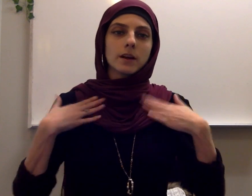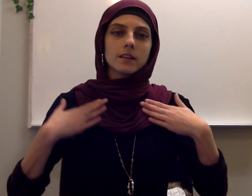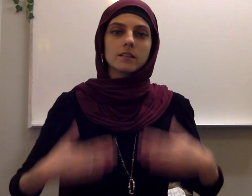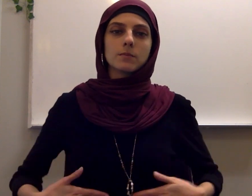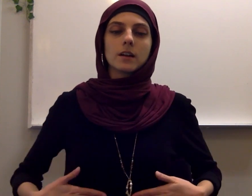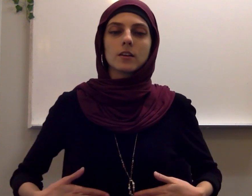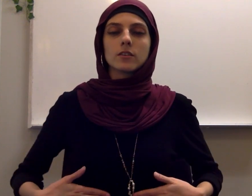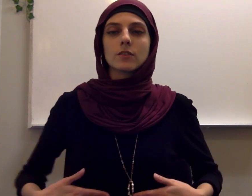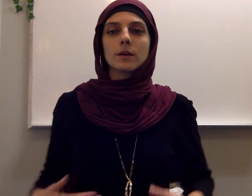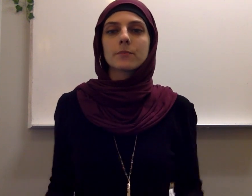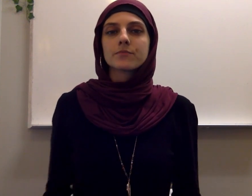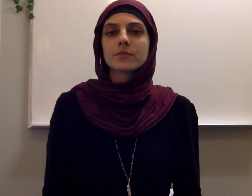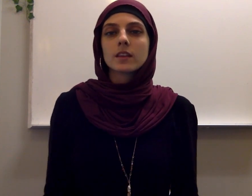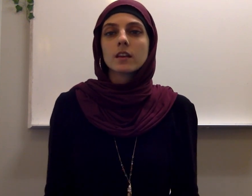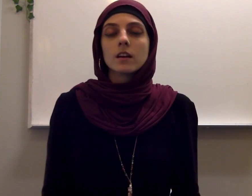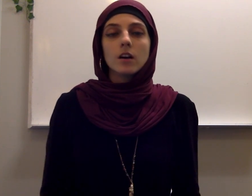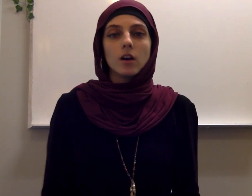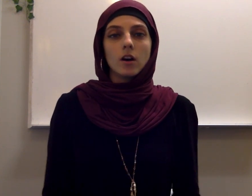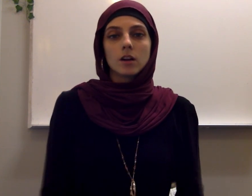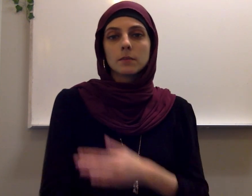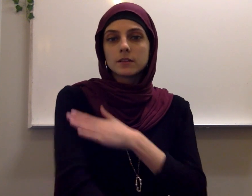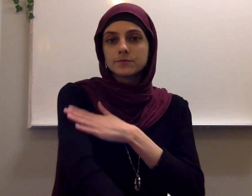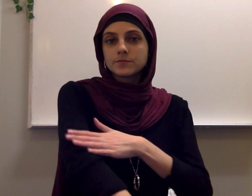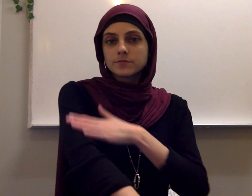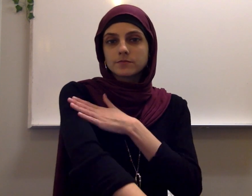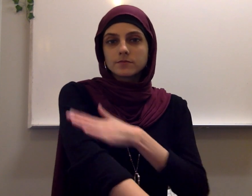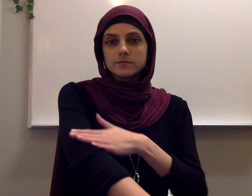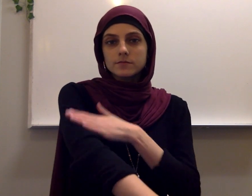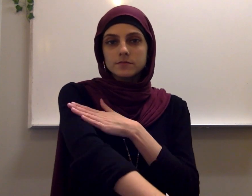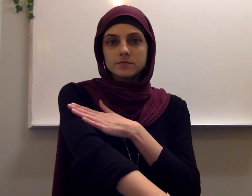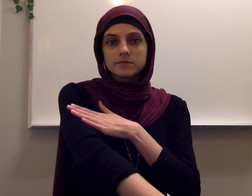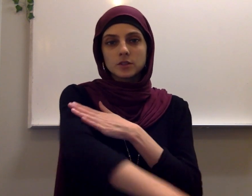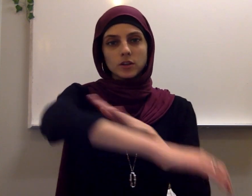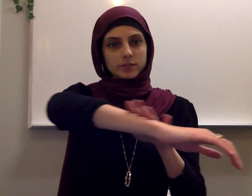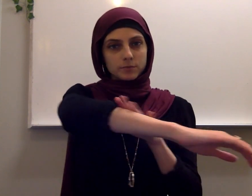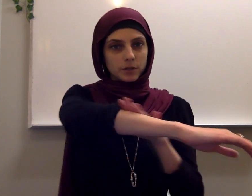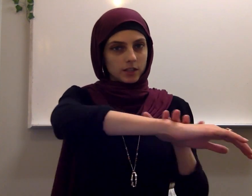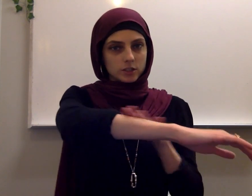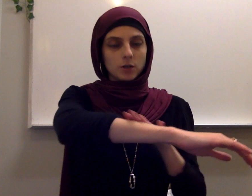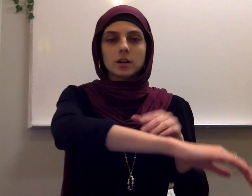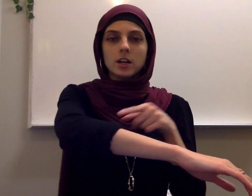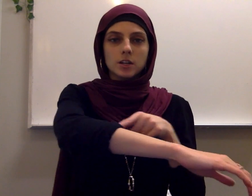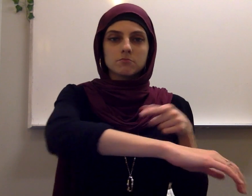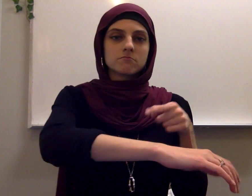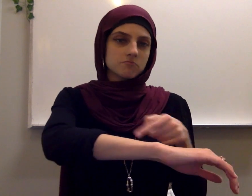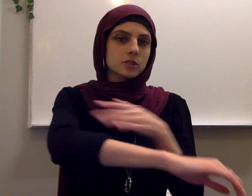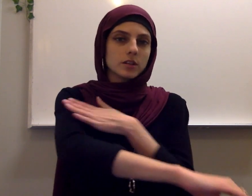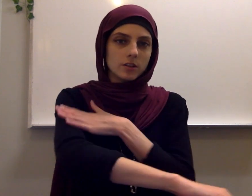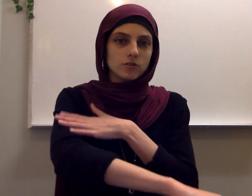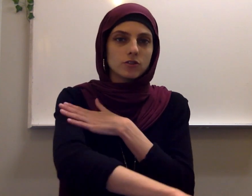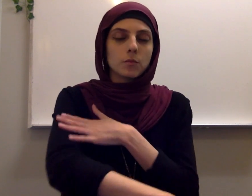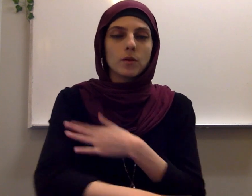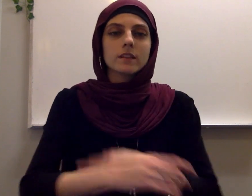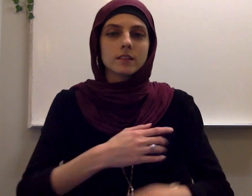it's better to do it this way. Arm, or if it's part of your lower arm, you can also just point to that